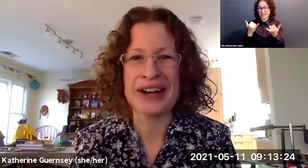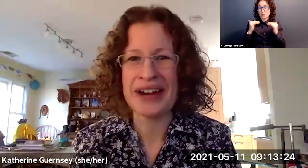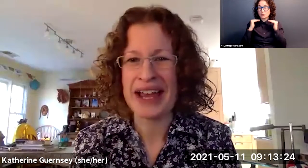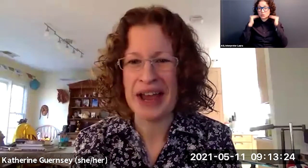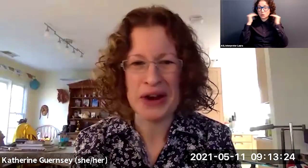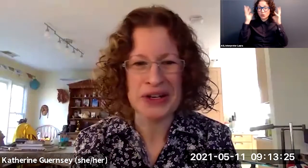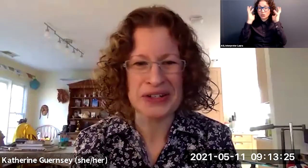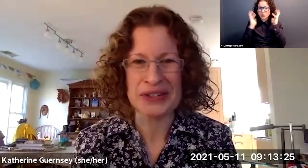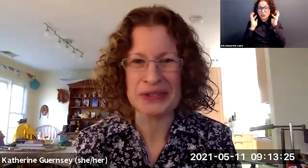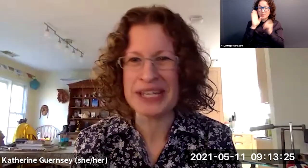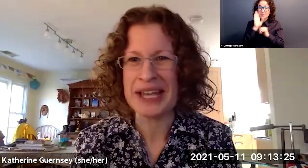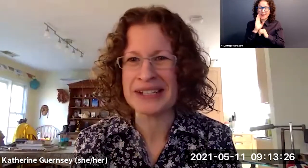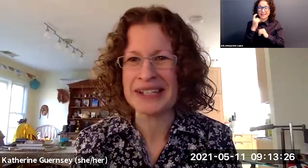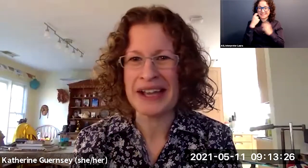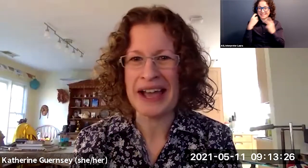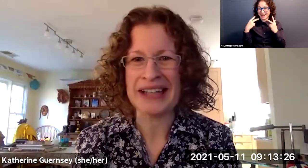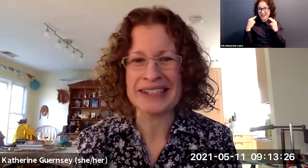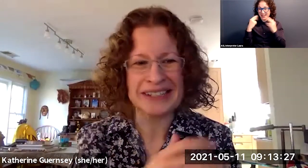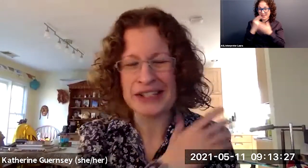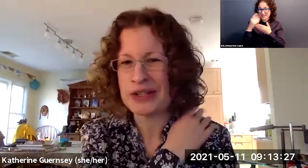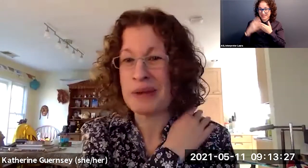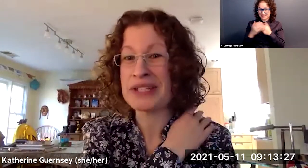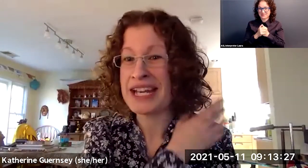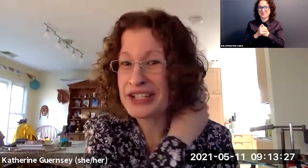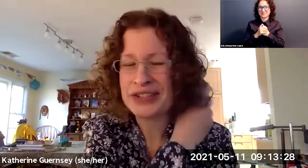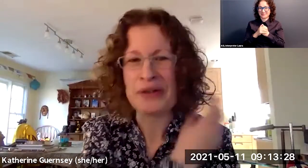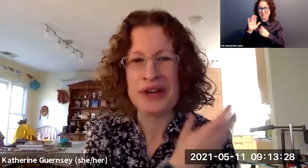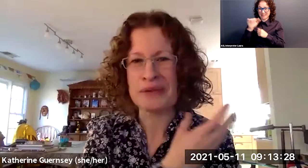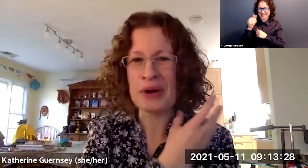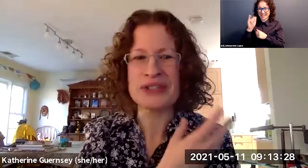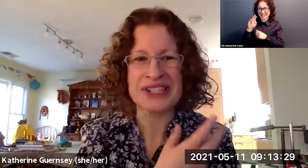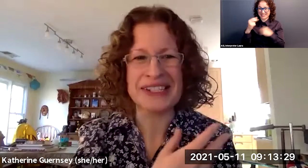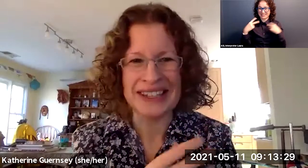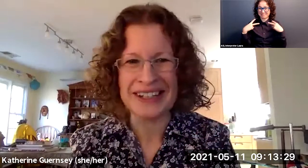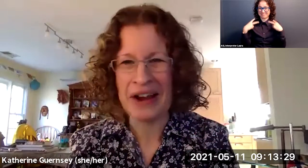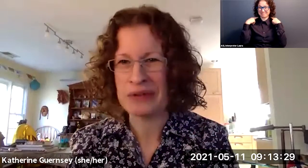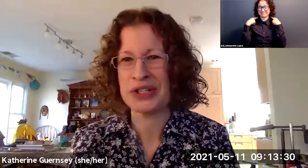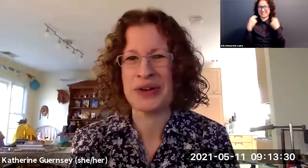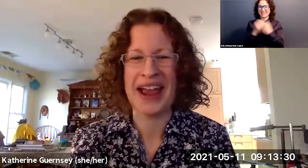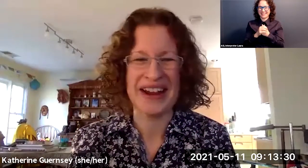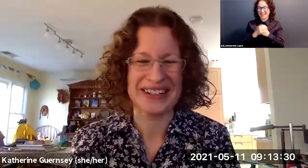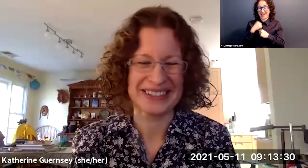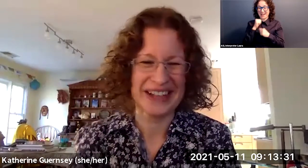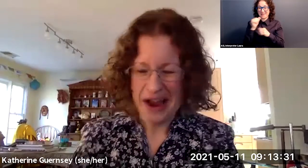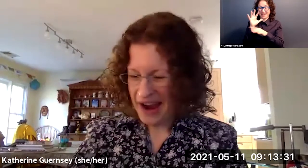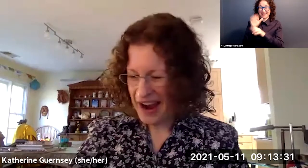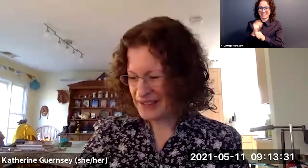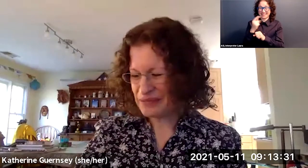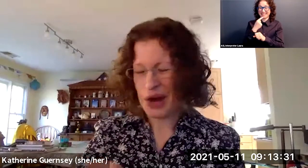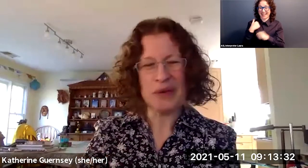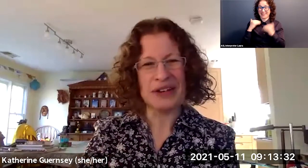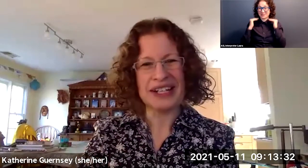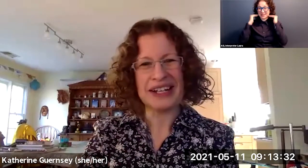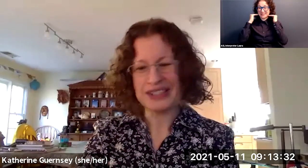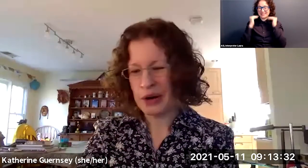brown hair. I had a haircut on the weekend and they took about 10 inches off, and I'm not used to saying that I have short hair.